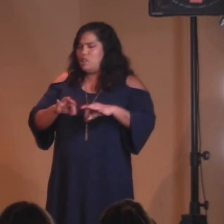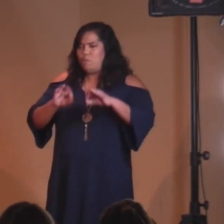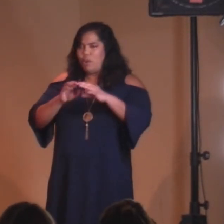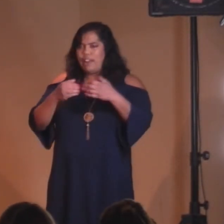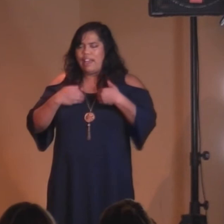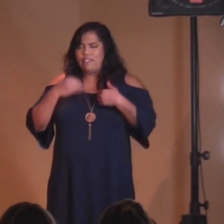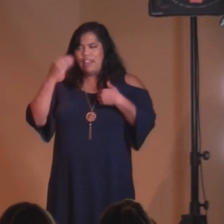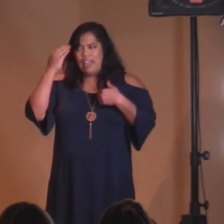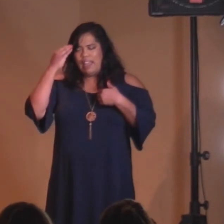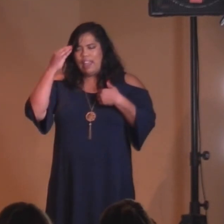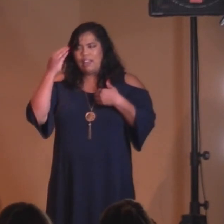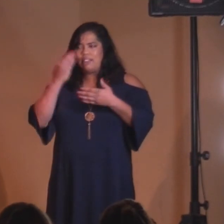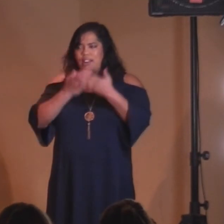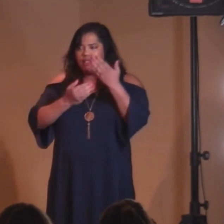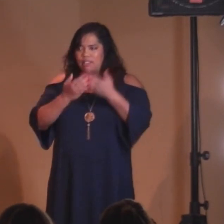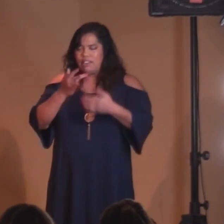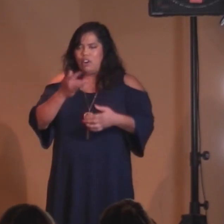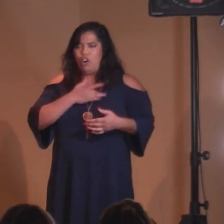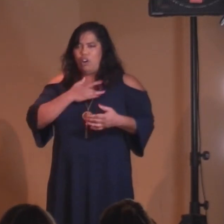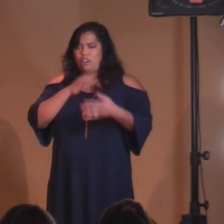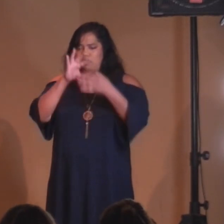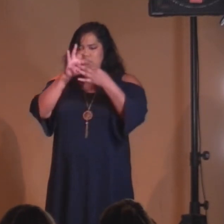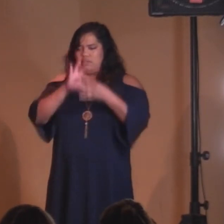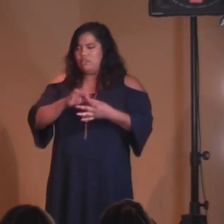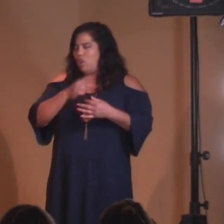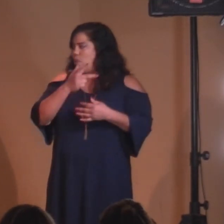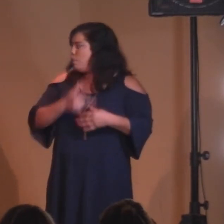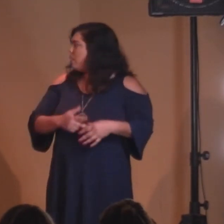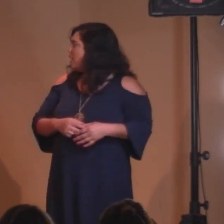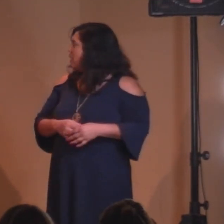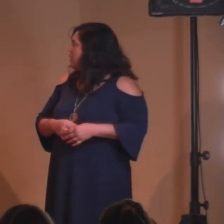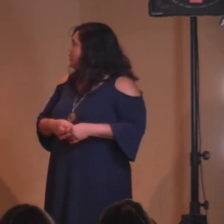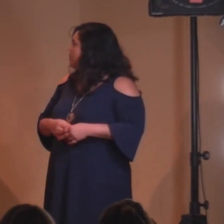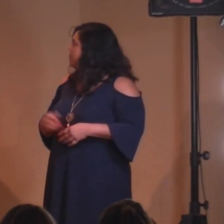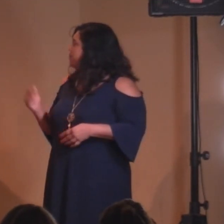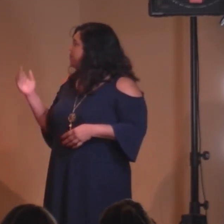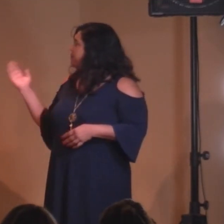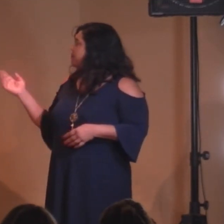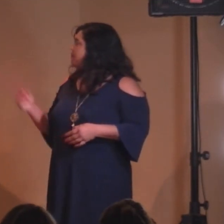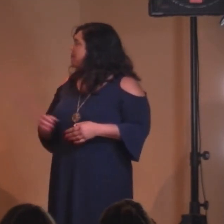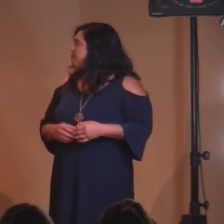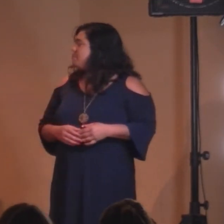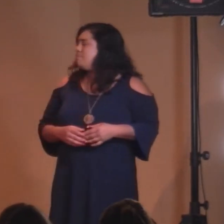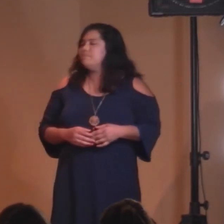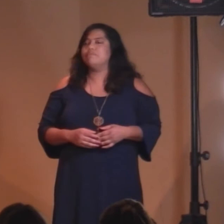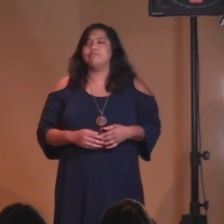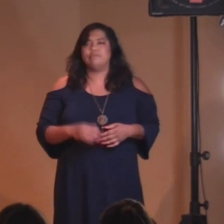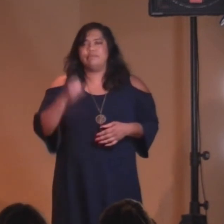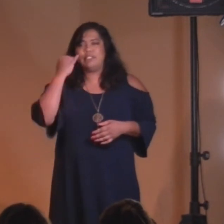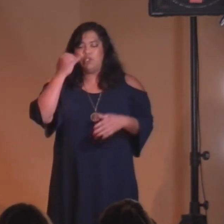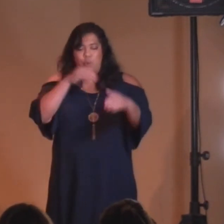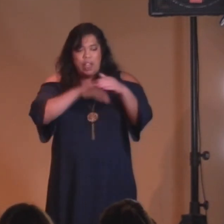Joseph Campbell said that the cave you fear to enter holds the treasure you seek.